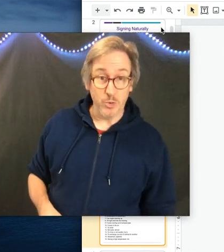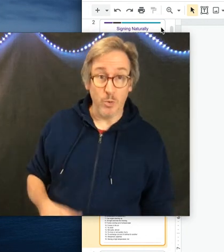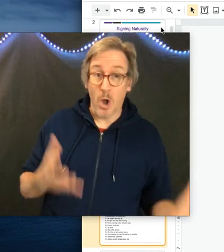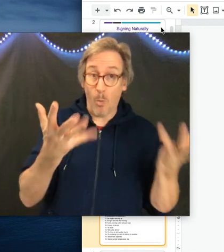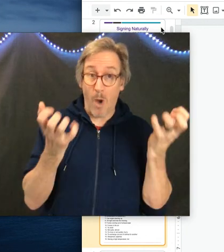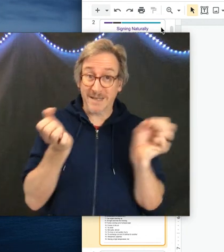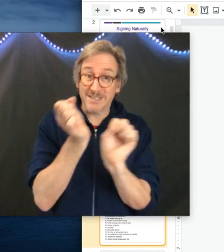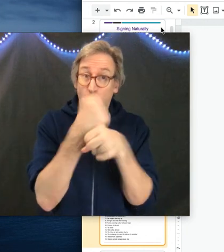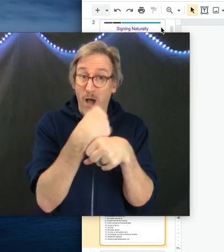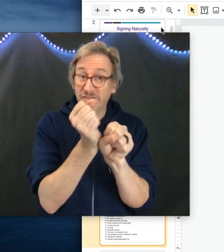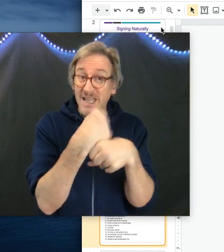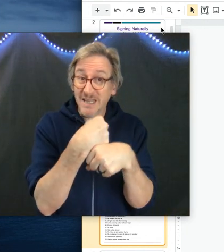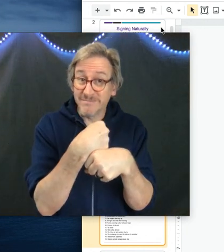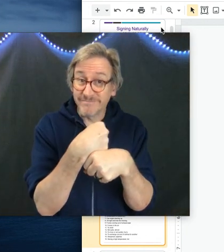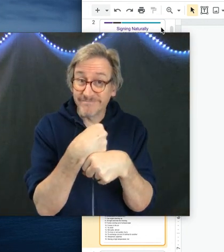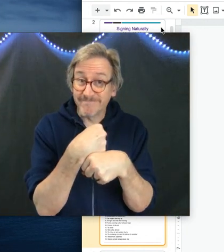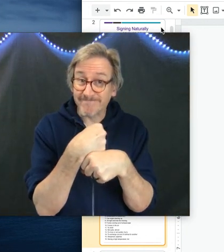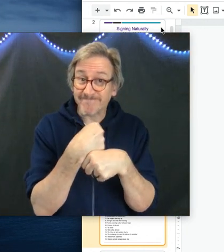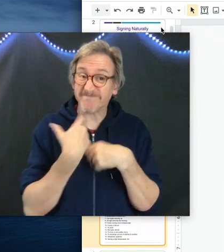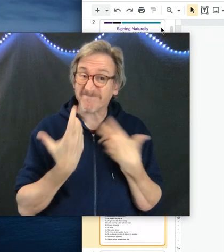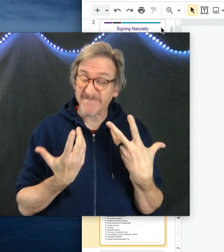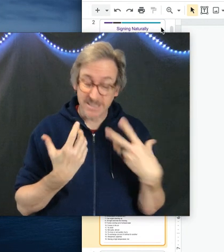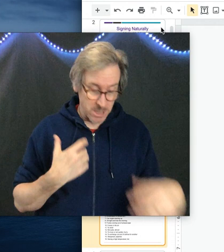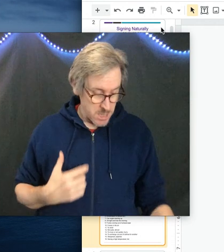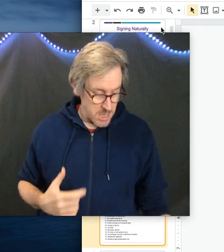Do you want coffee?